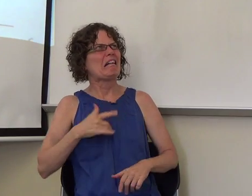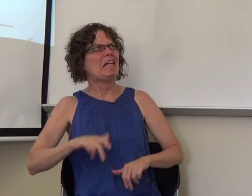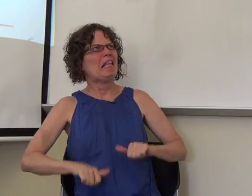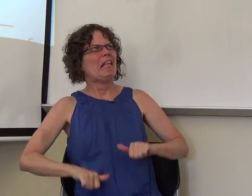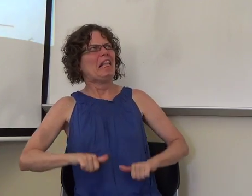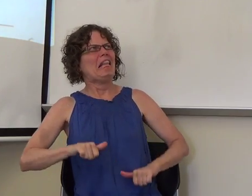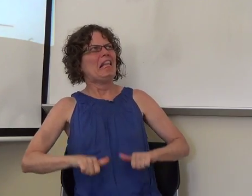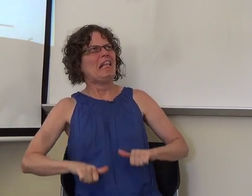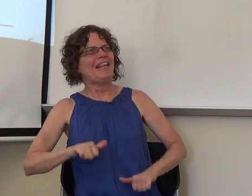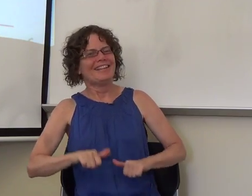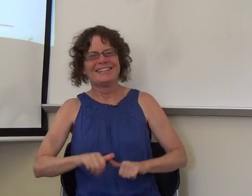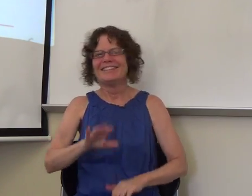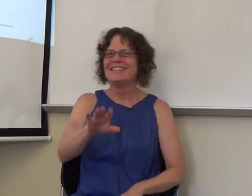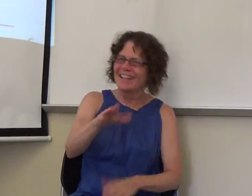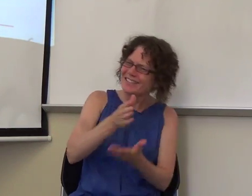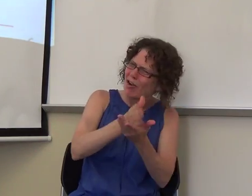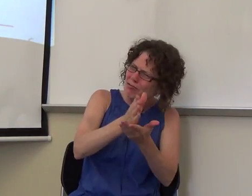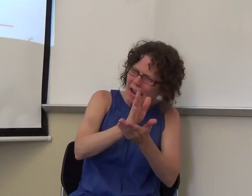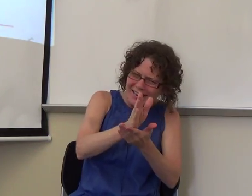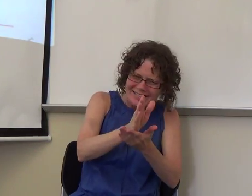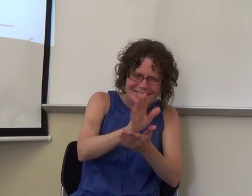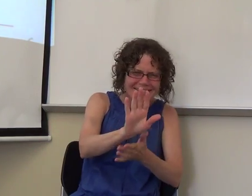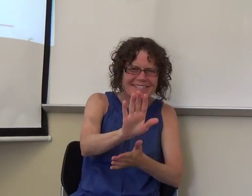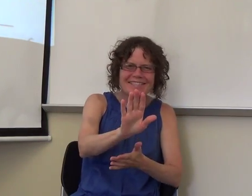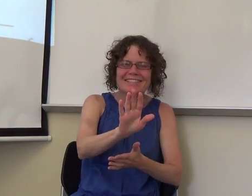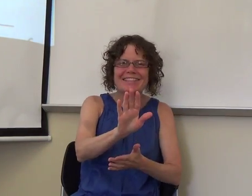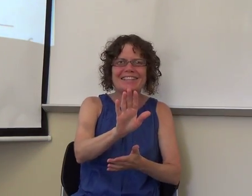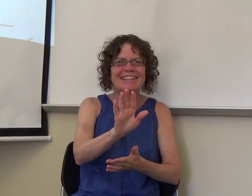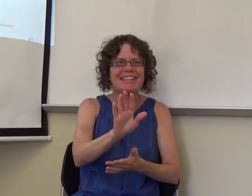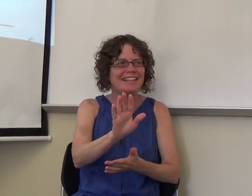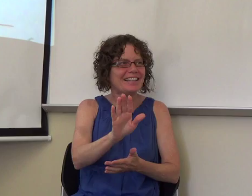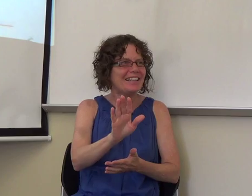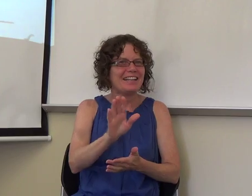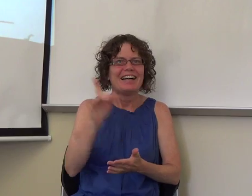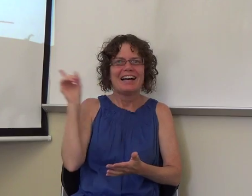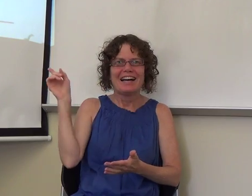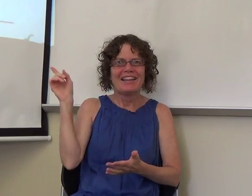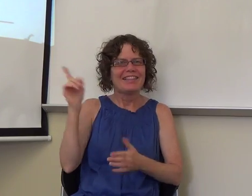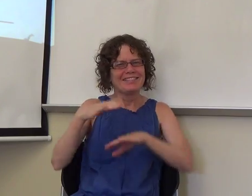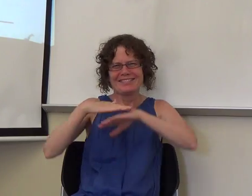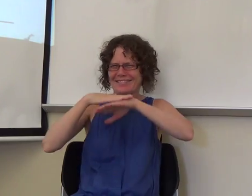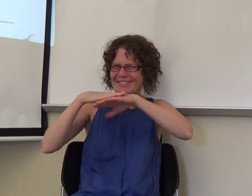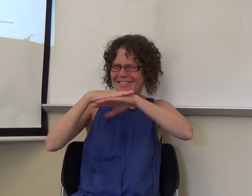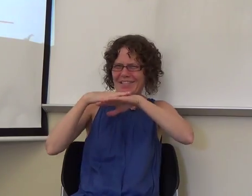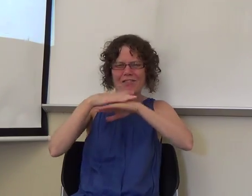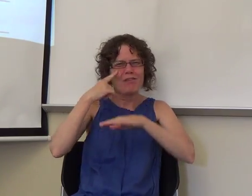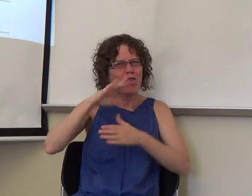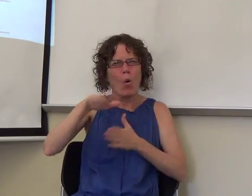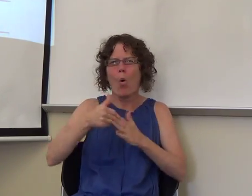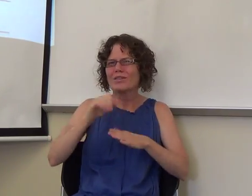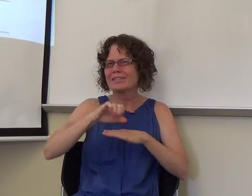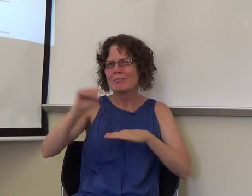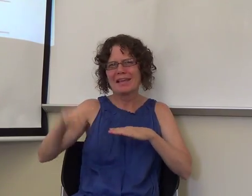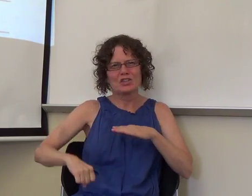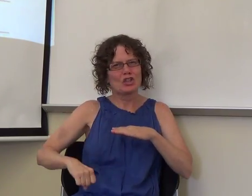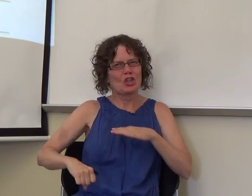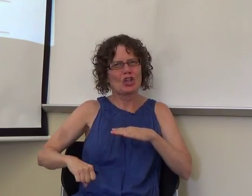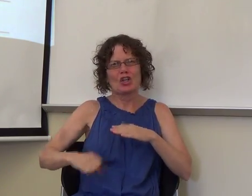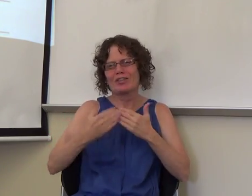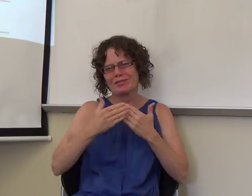But like I said, this isn't something we're gonna do today in the meantime. This is an introduction to the whole semester. Your homework,